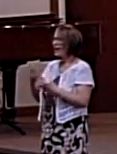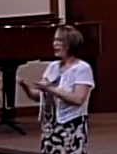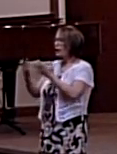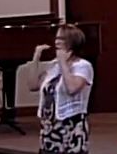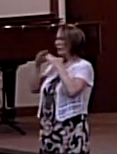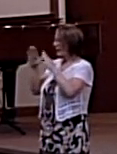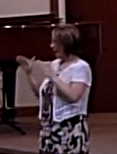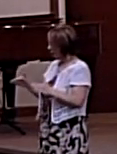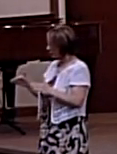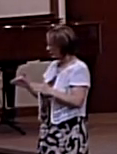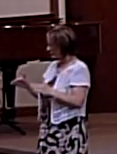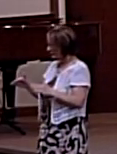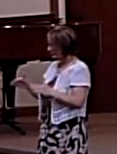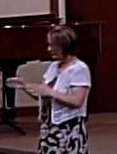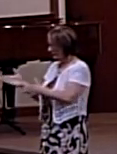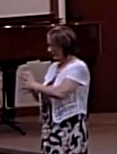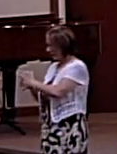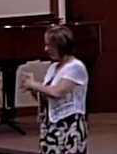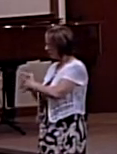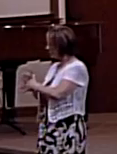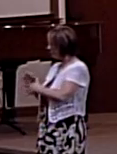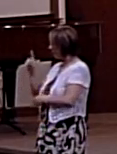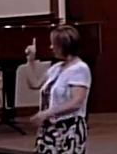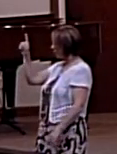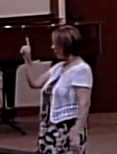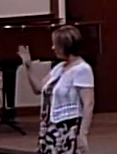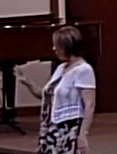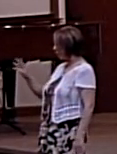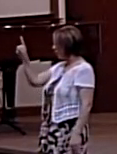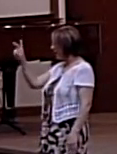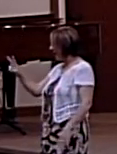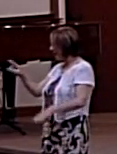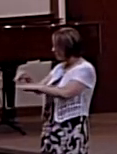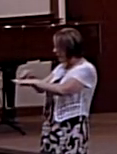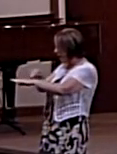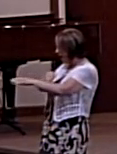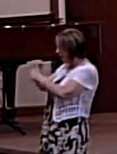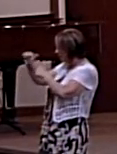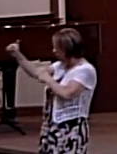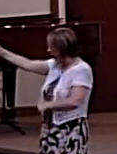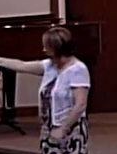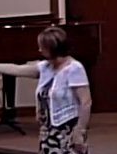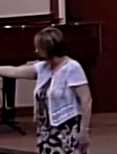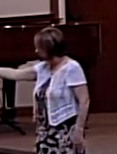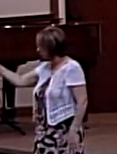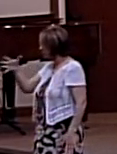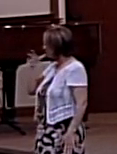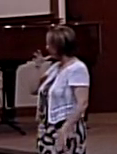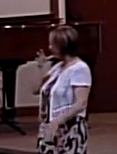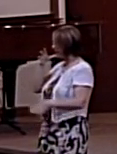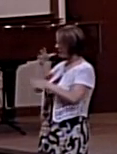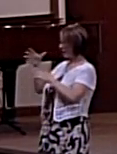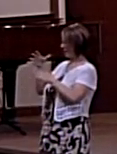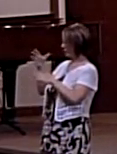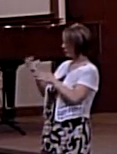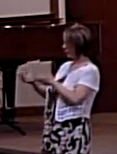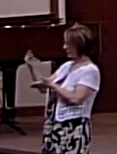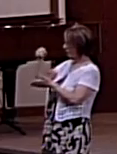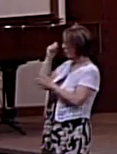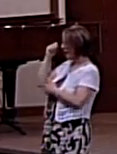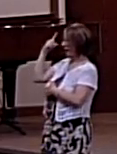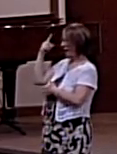spring house was between a quarter and a half mile away from the house. And so she would have to get up before daylight and walk to the spring